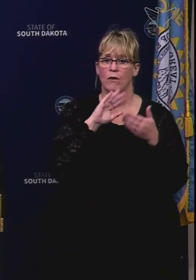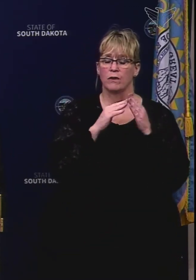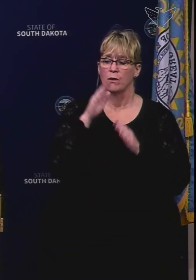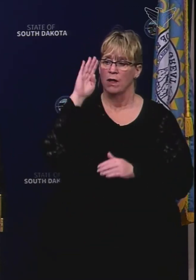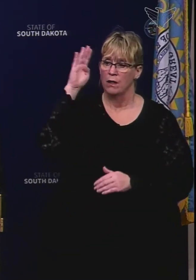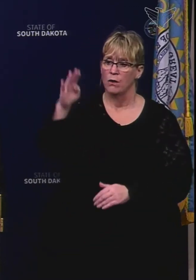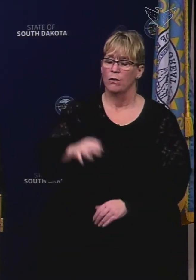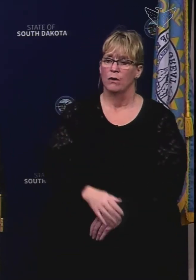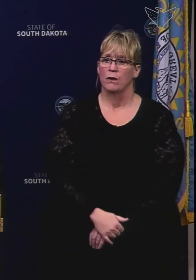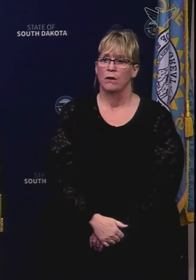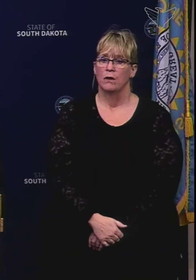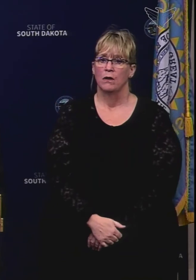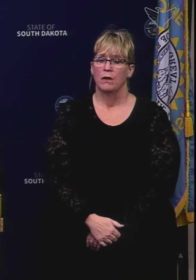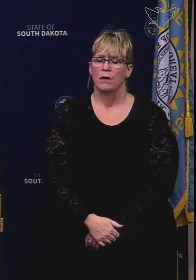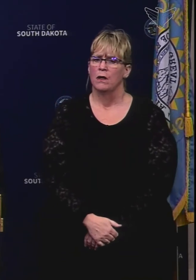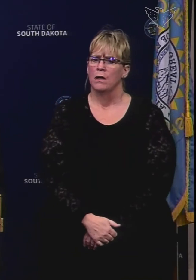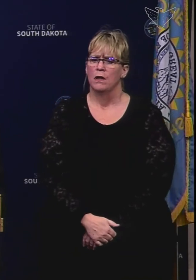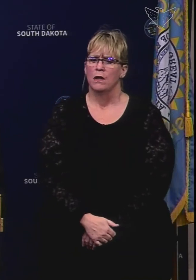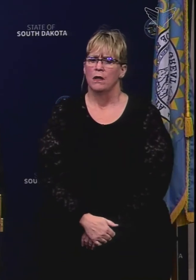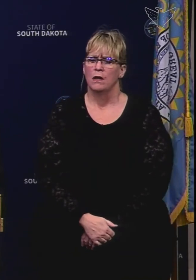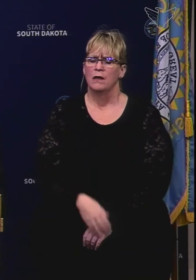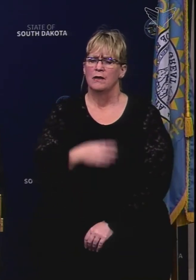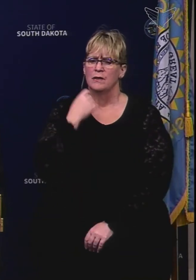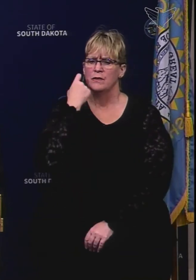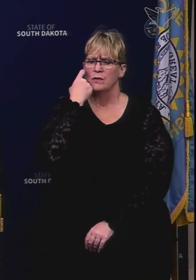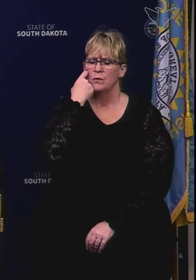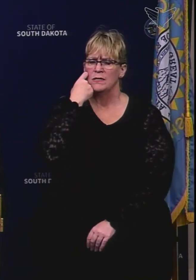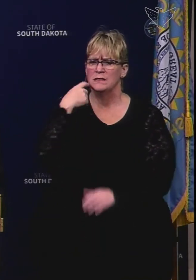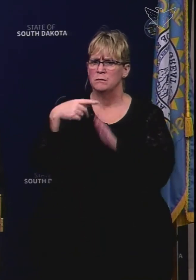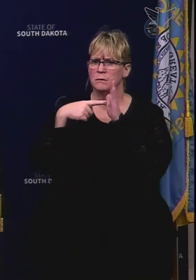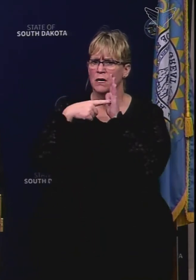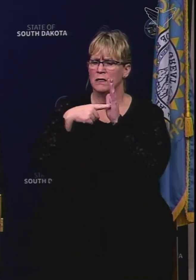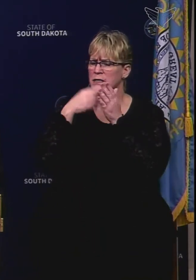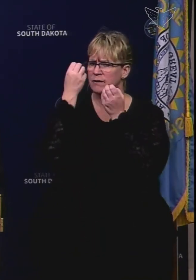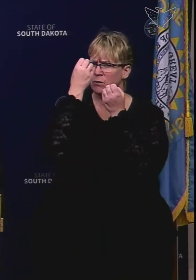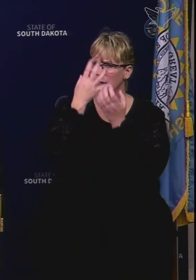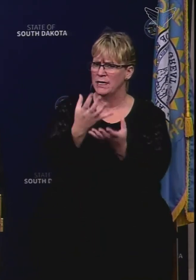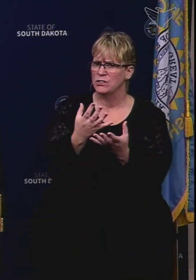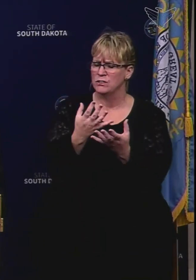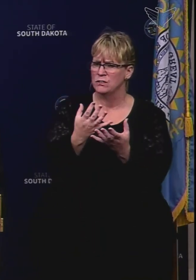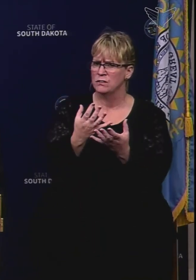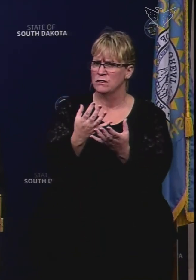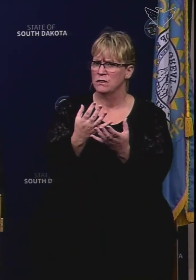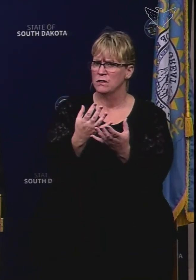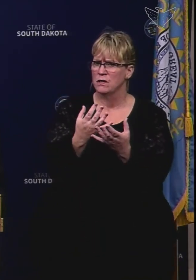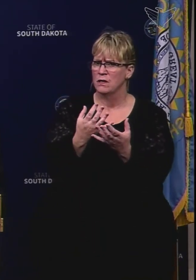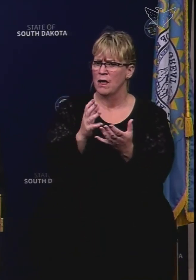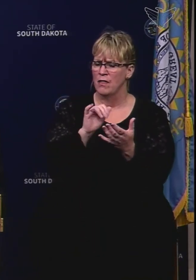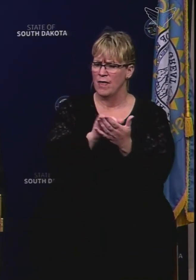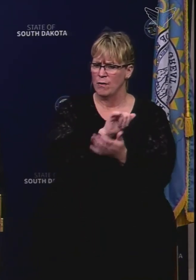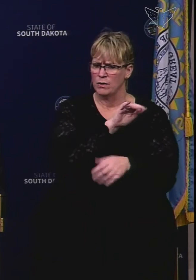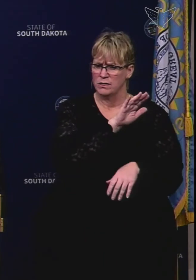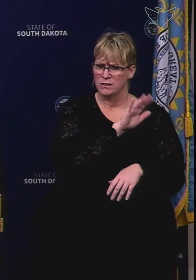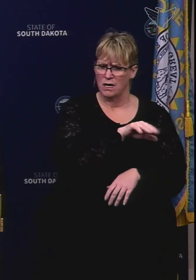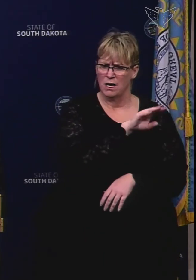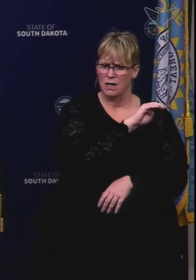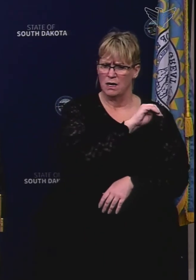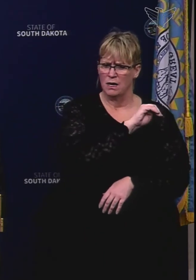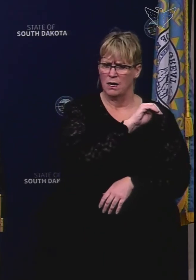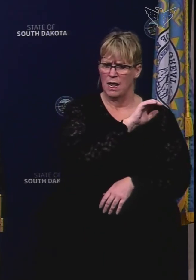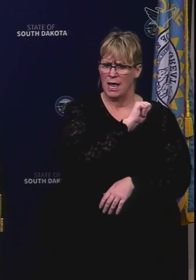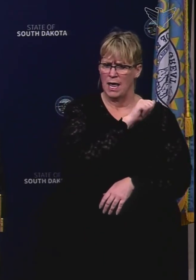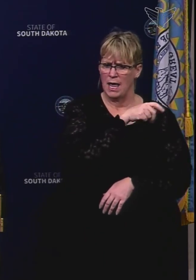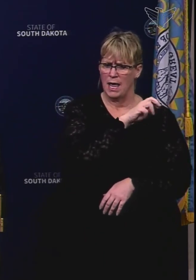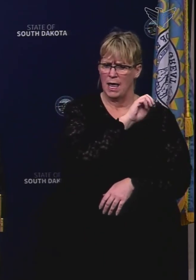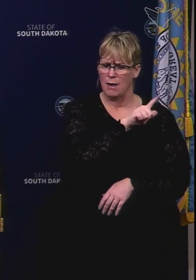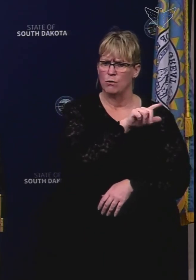Governor. It looks like the latest modeling information that was put out was back on April 28th, if I have